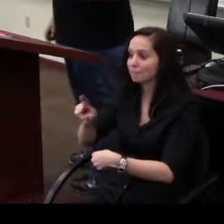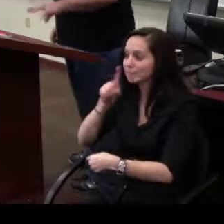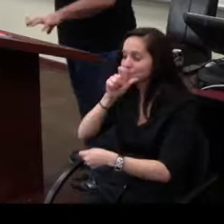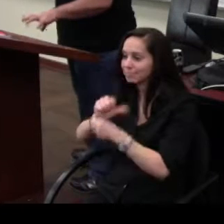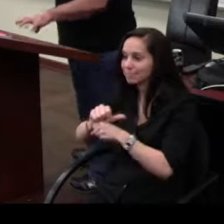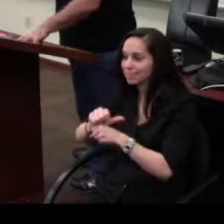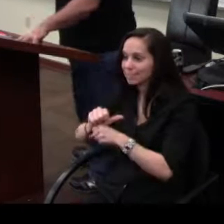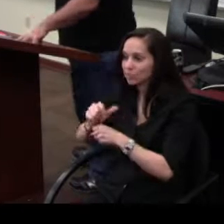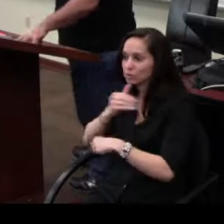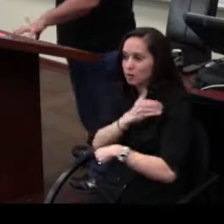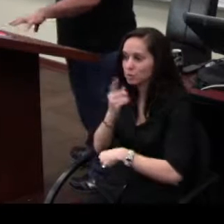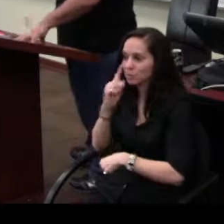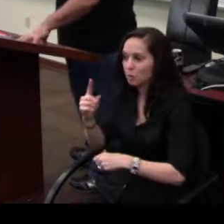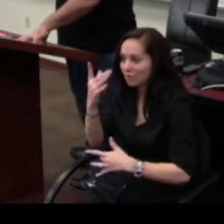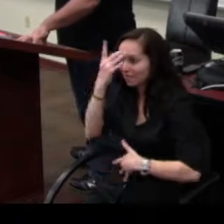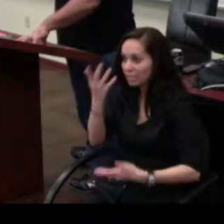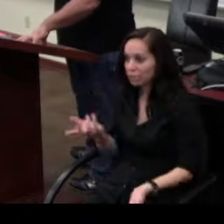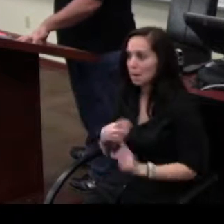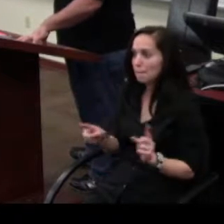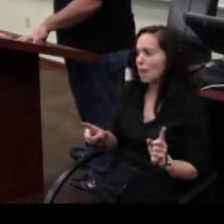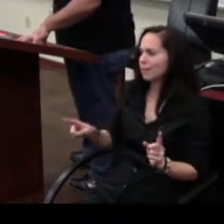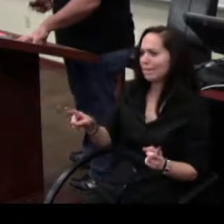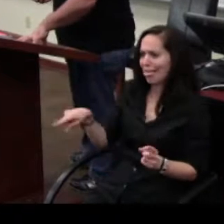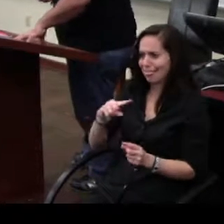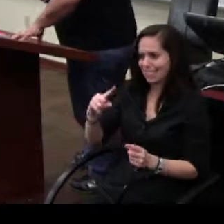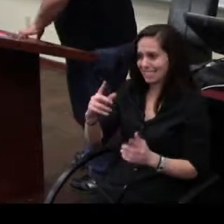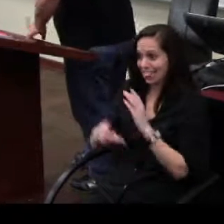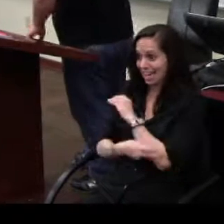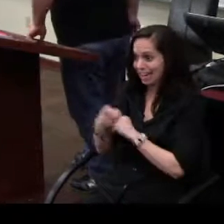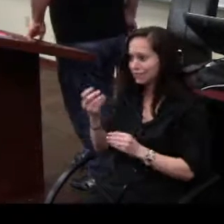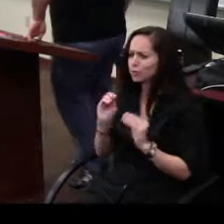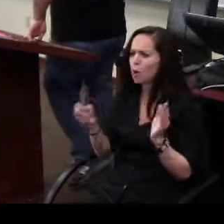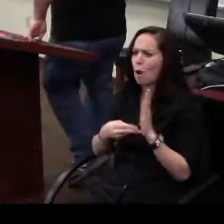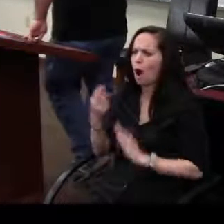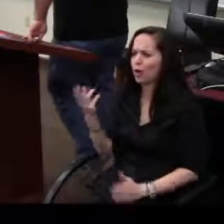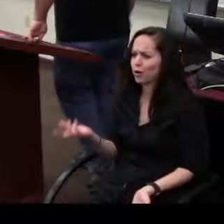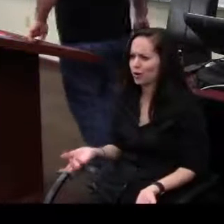right? But these guys, there's no honor among these thieves, let me tell you.